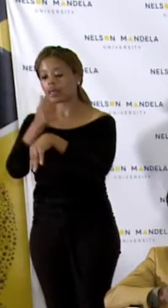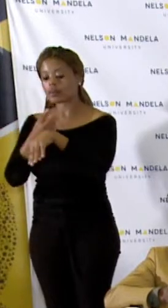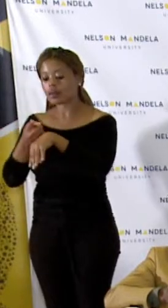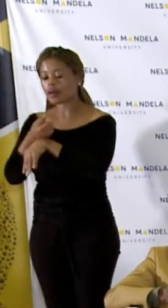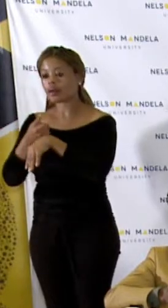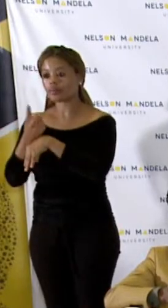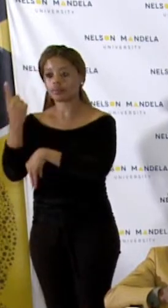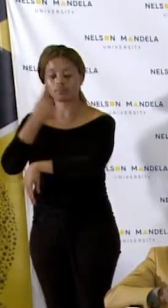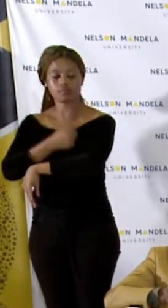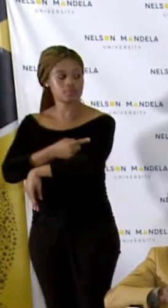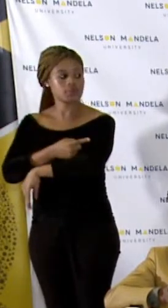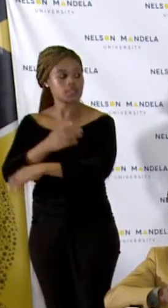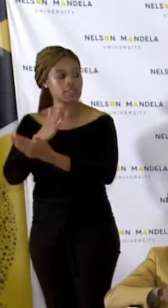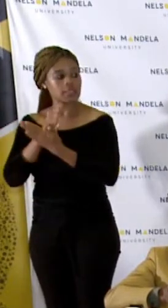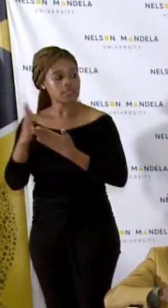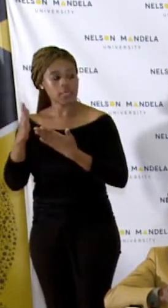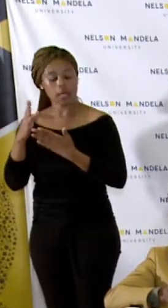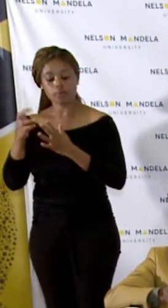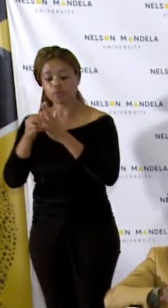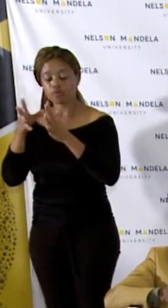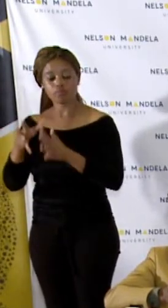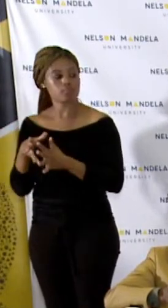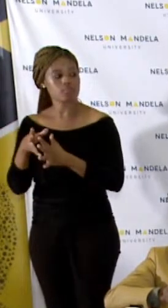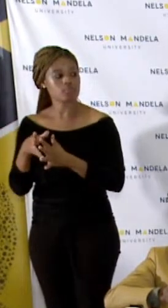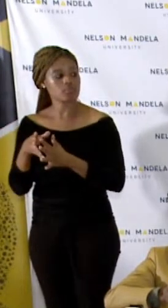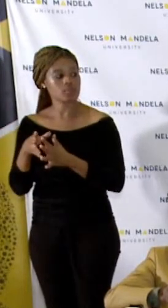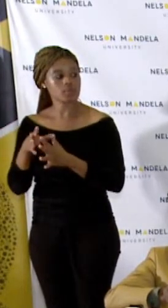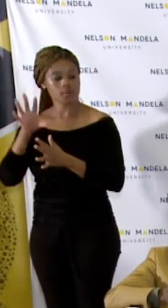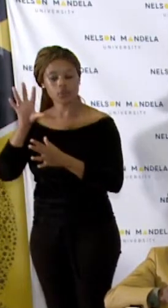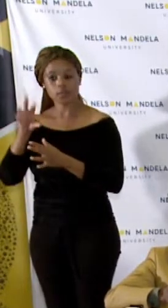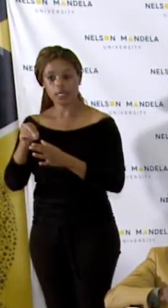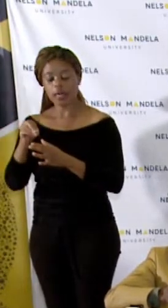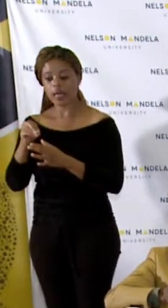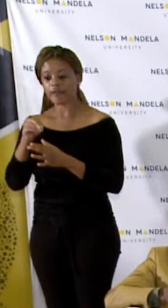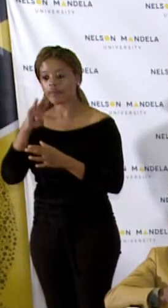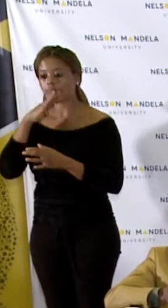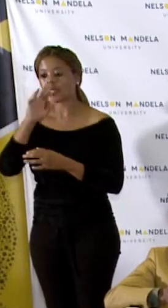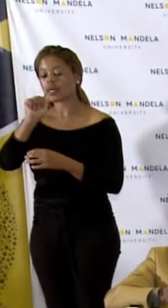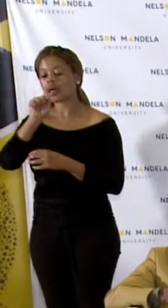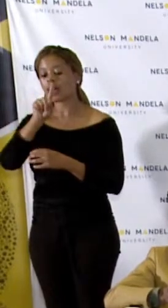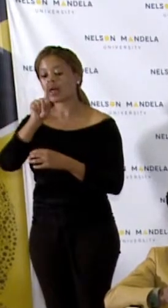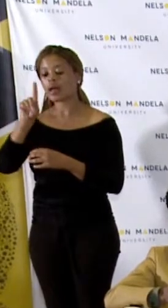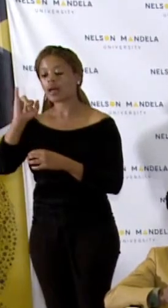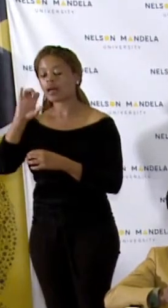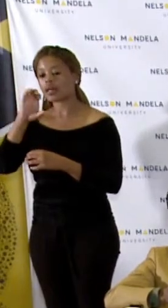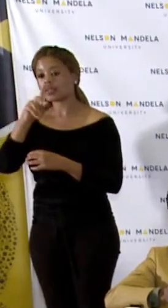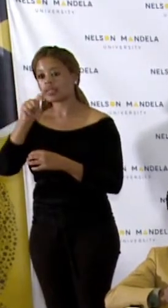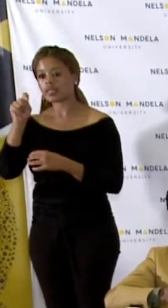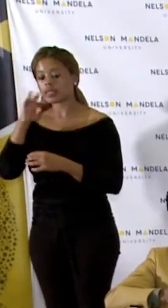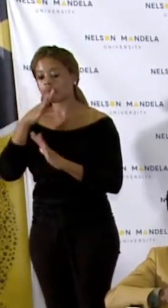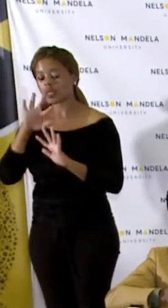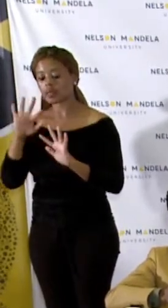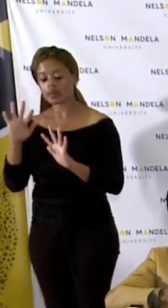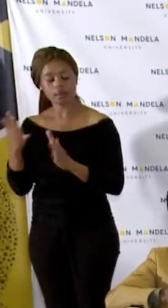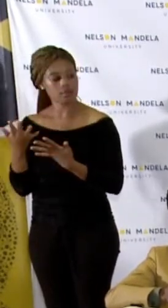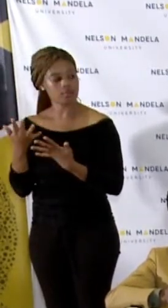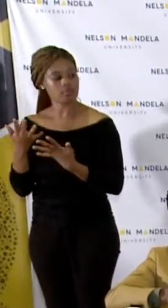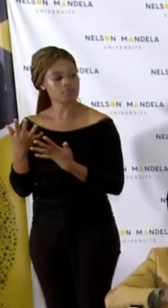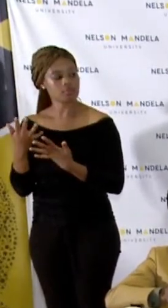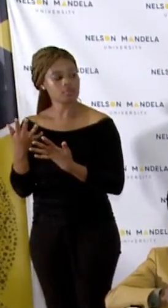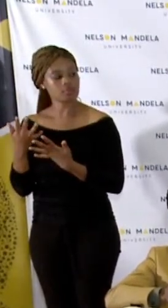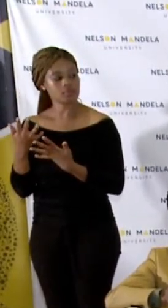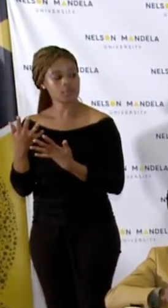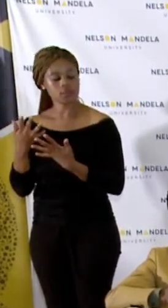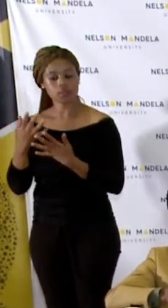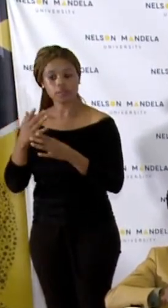on it. Some students would acknowledge their actual addiction to these tools because of how these algorithms